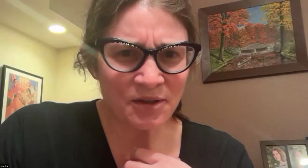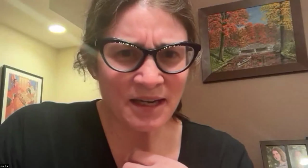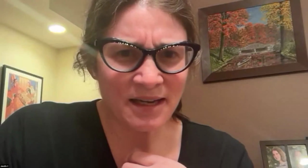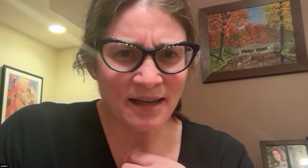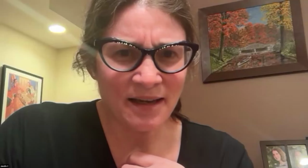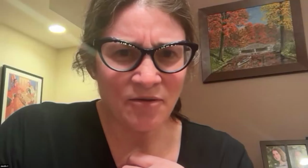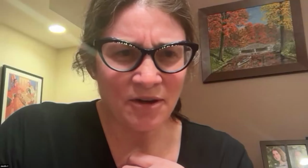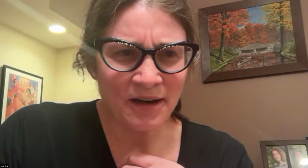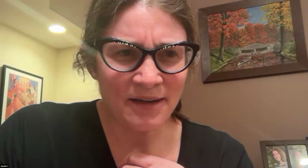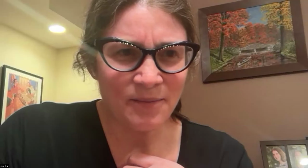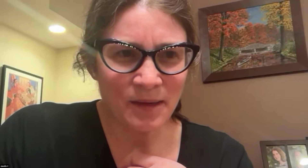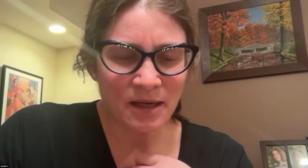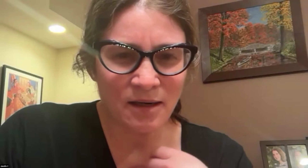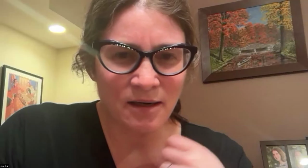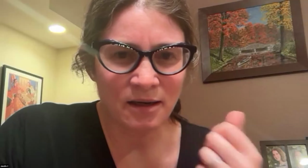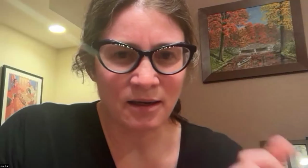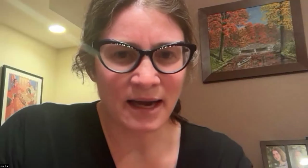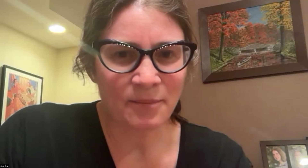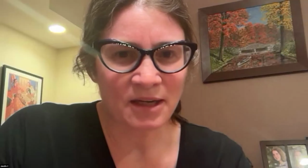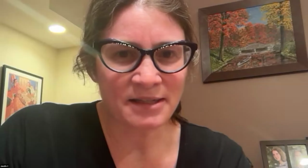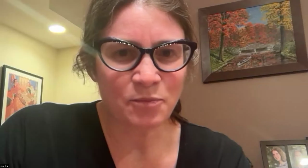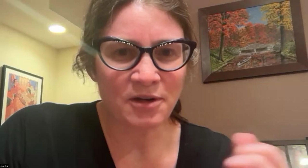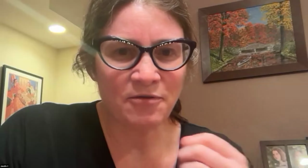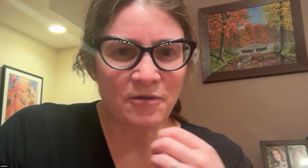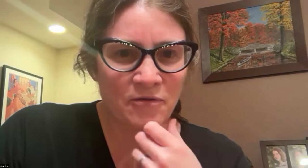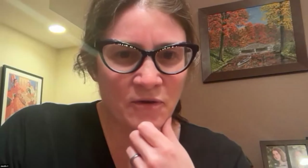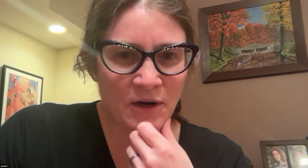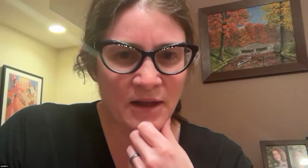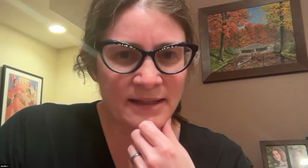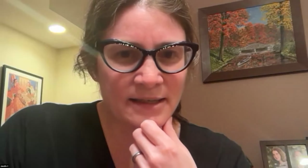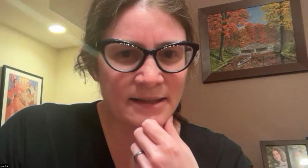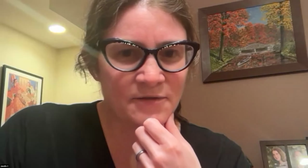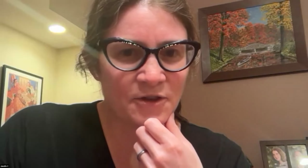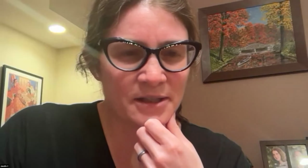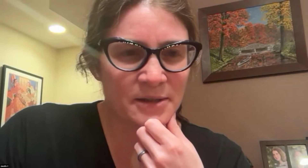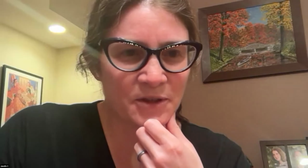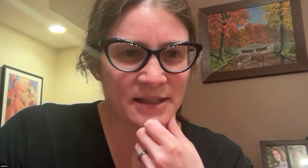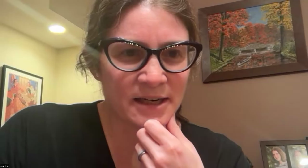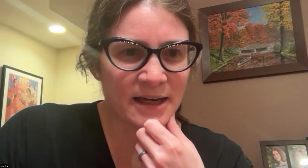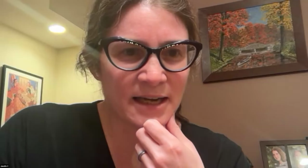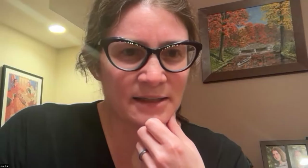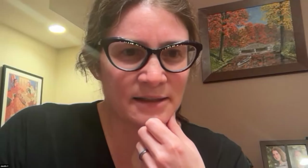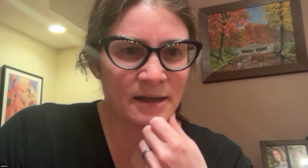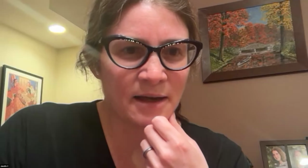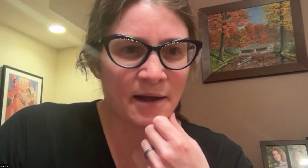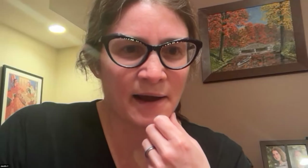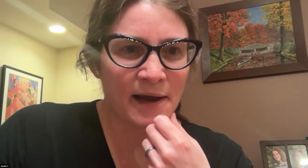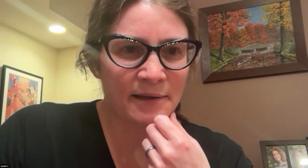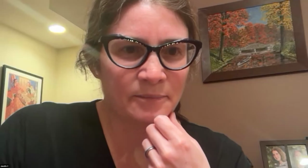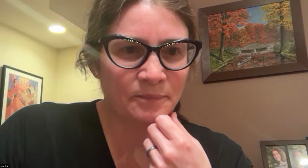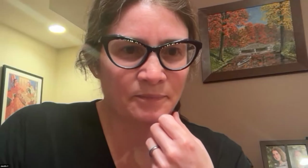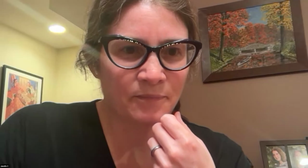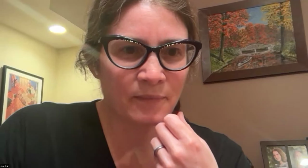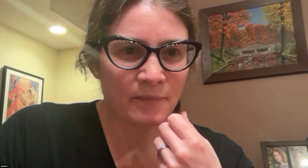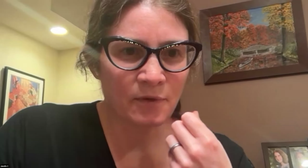I was just wondering if there had been an amicus brief for the Texas versus PTSA case